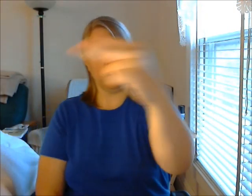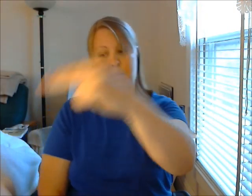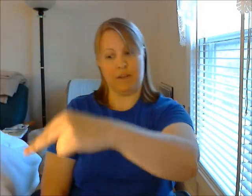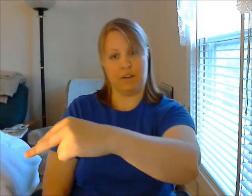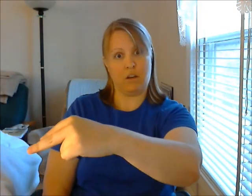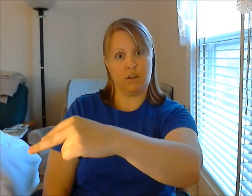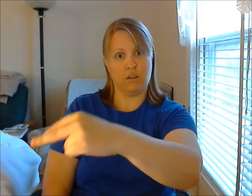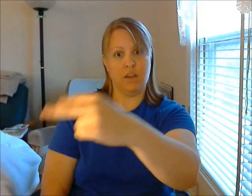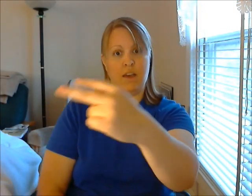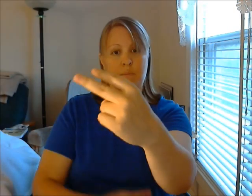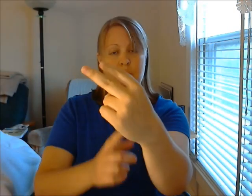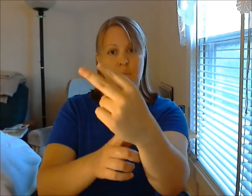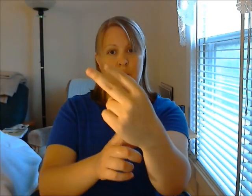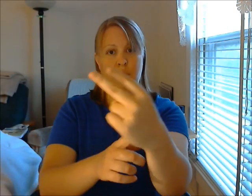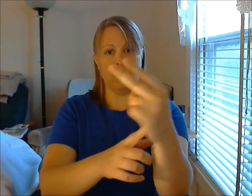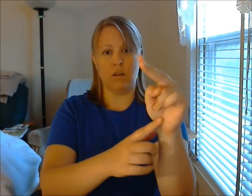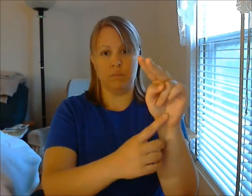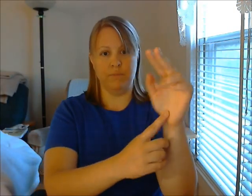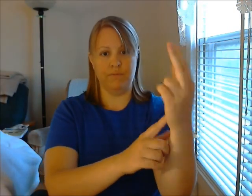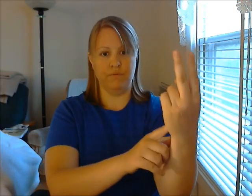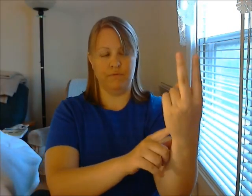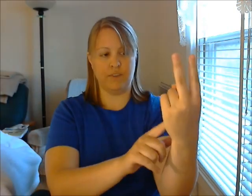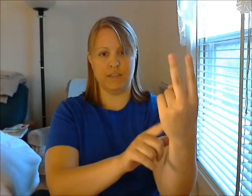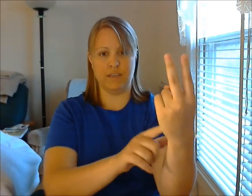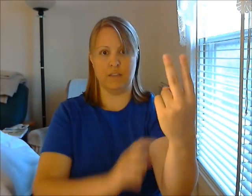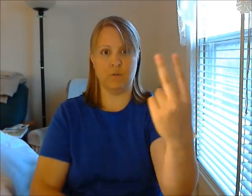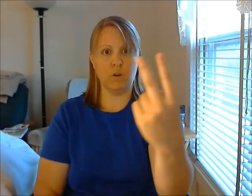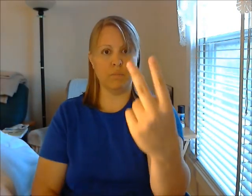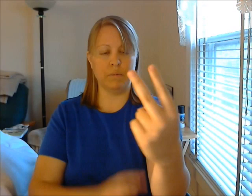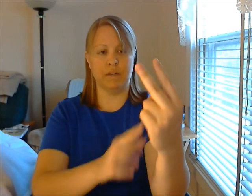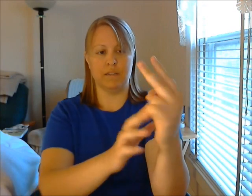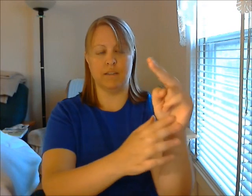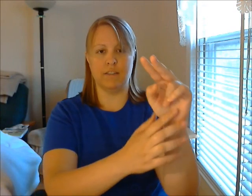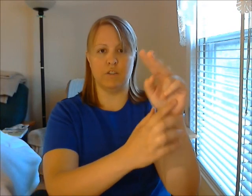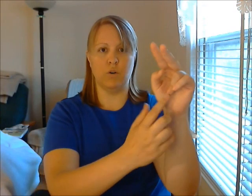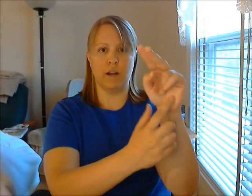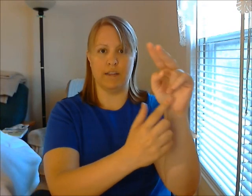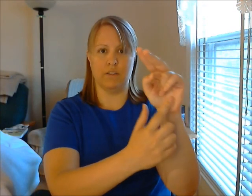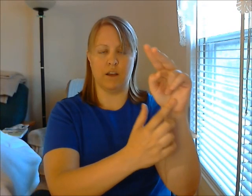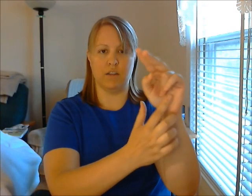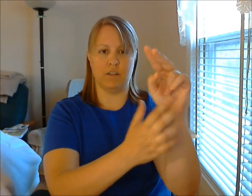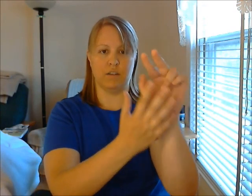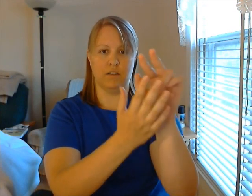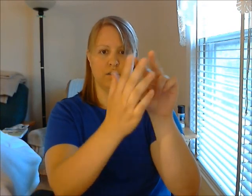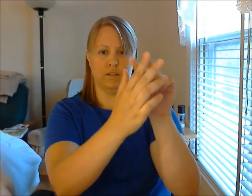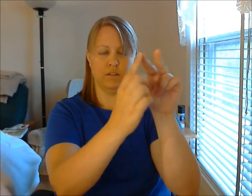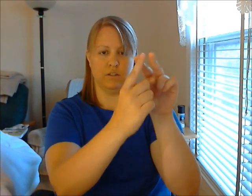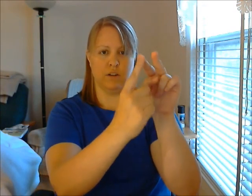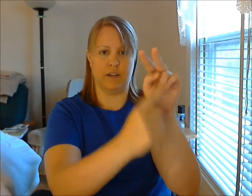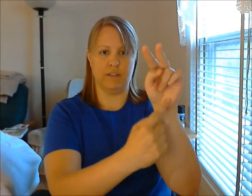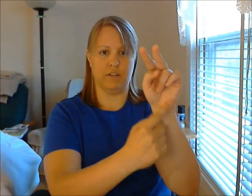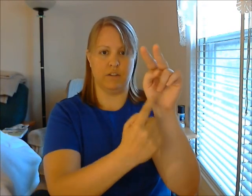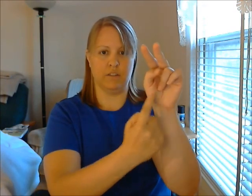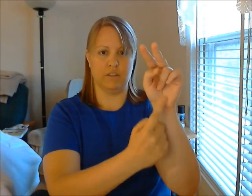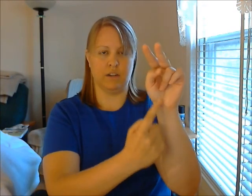my dog. I'm keeping my palm facing toward me because that's your eye stalks, and these are your eyes here, and this is kind of